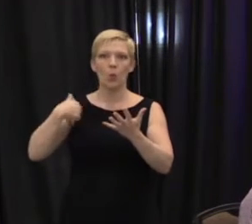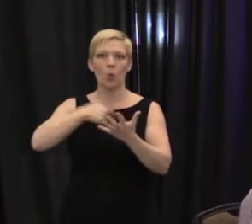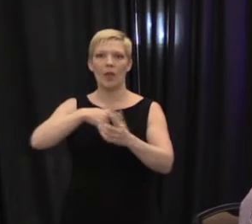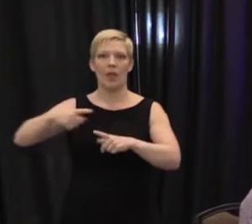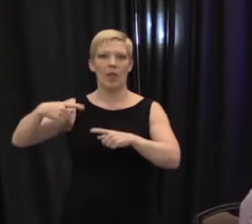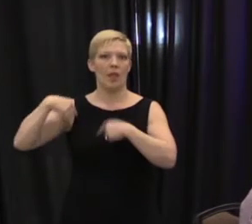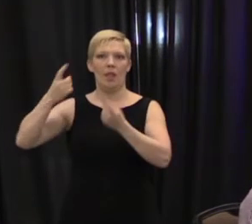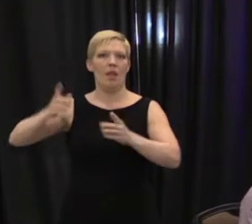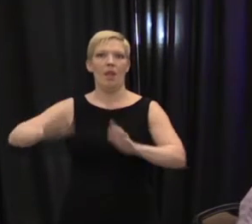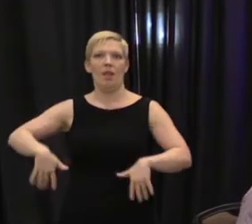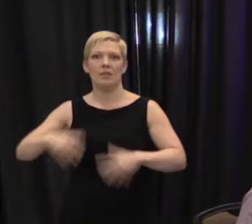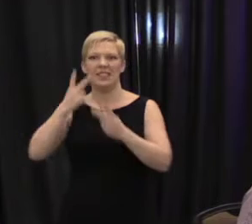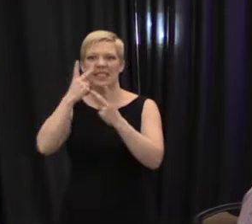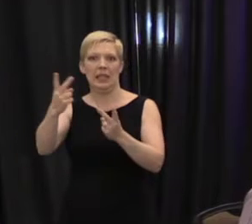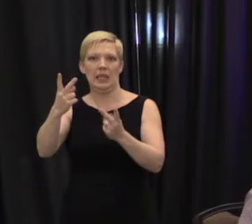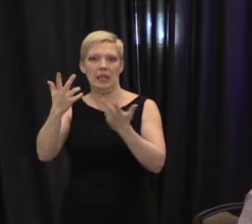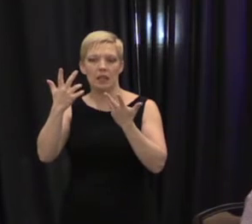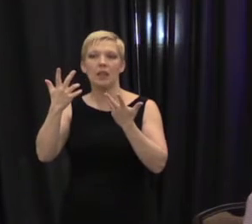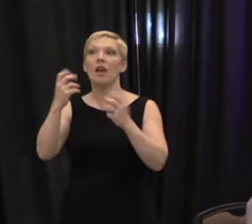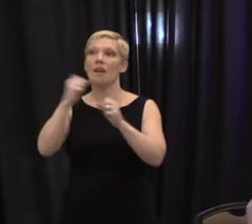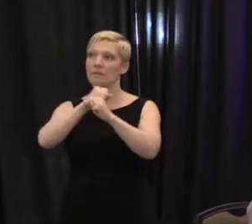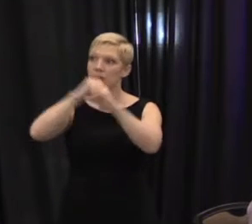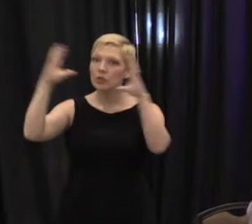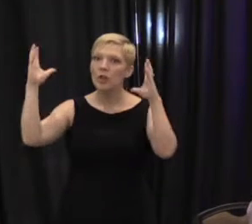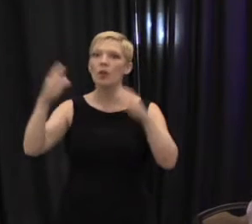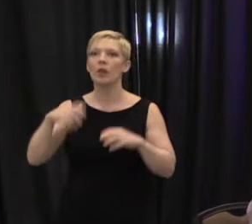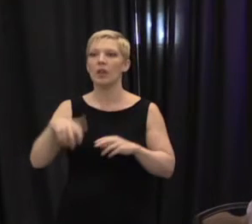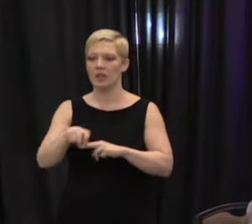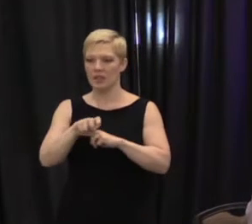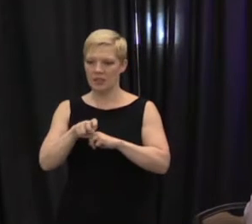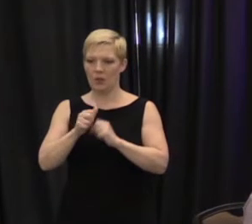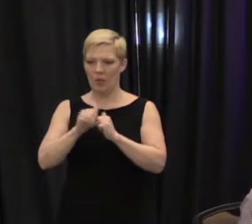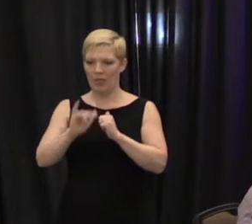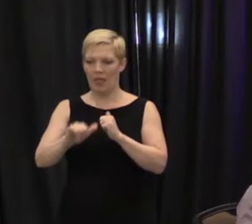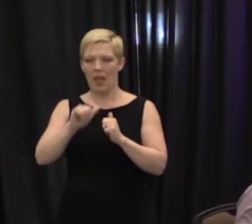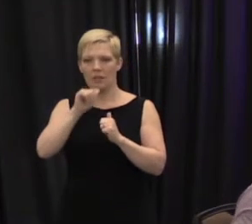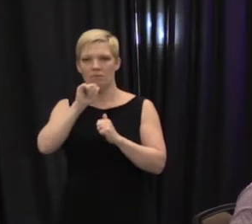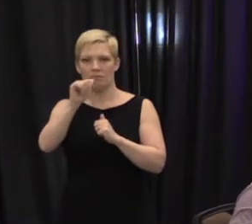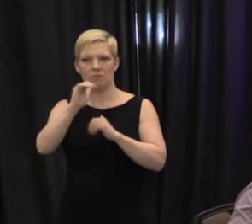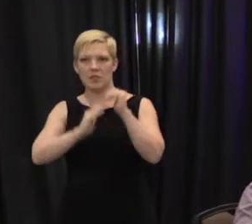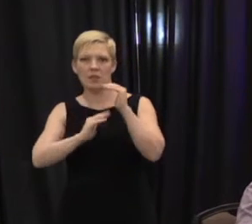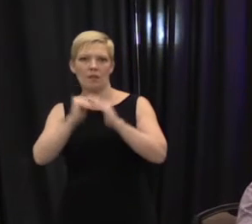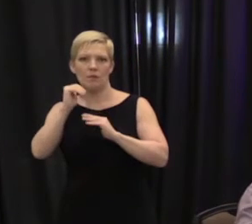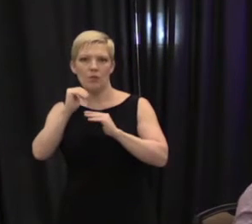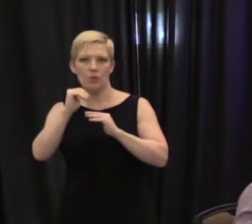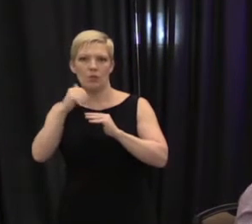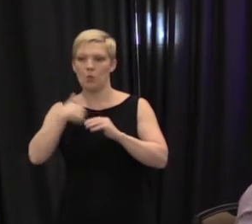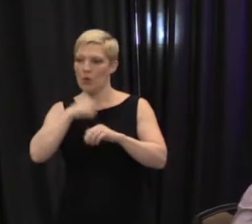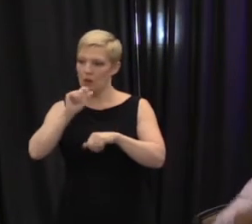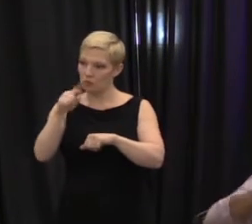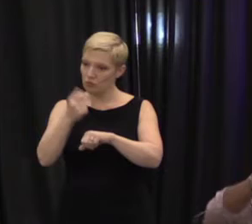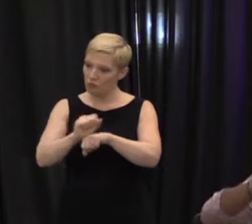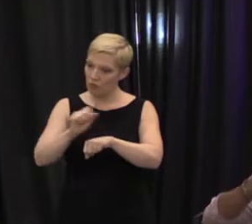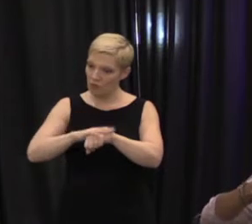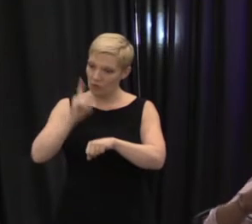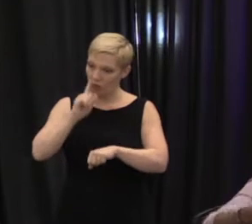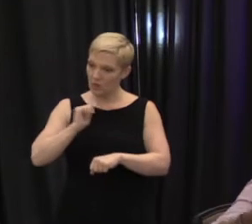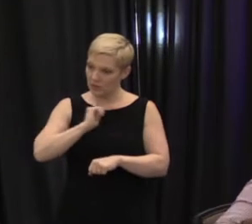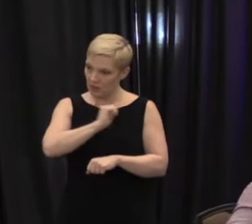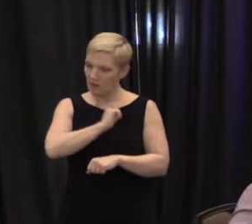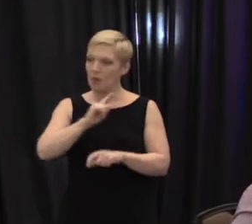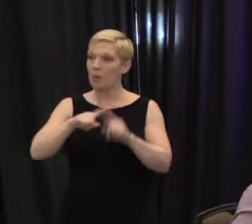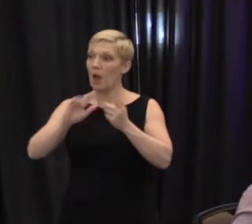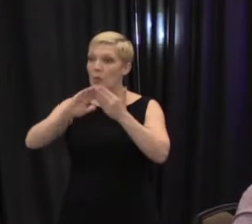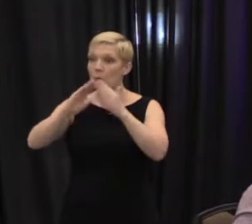being visionary, right? It is about actually sitting with our discomfort and realizing that we are not working on this for ourselves, but for communities